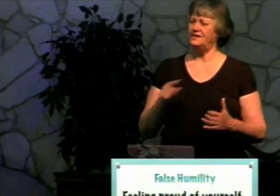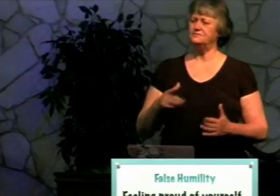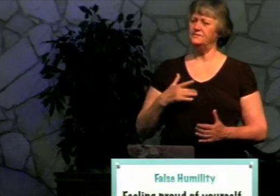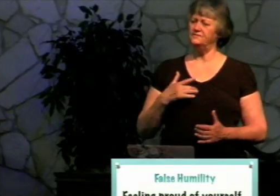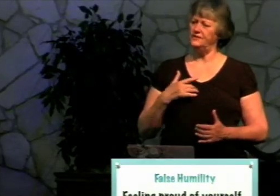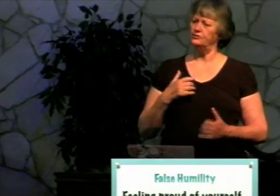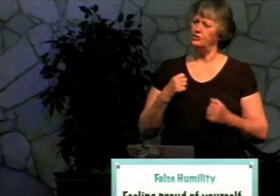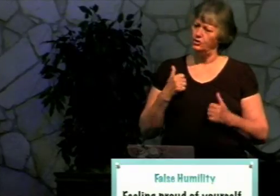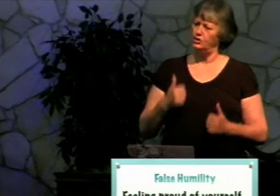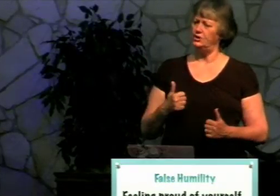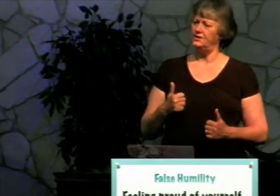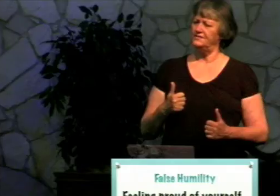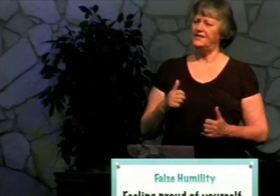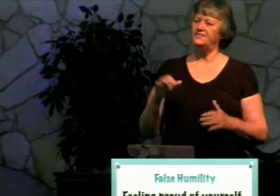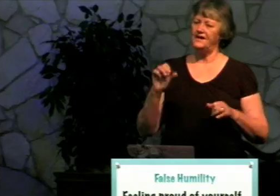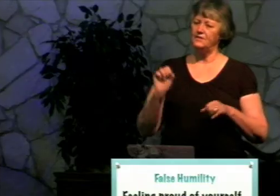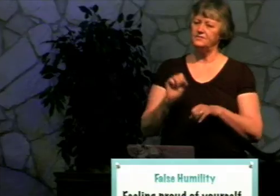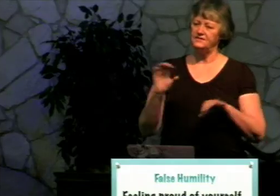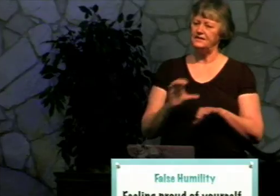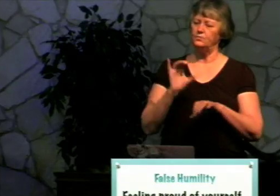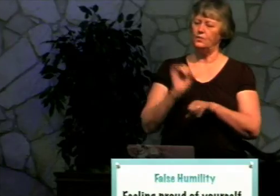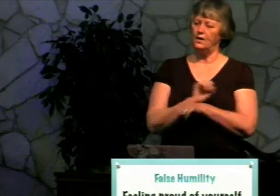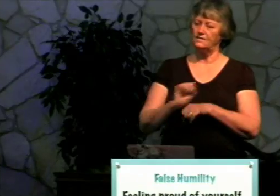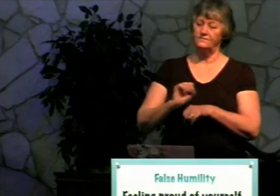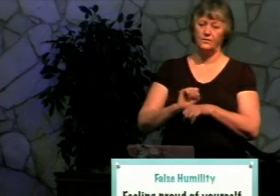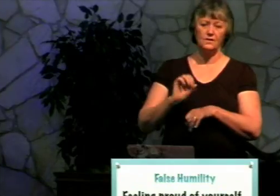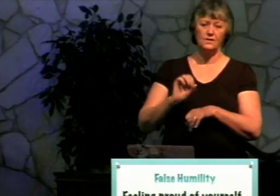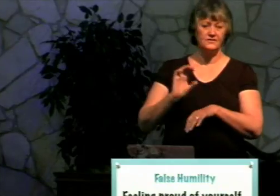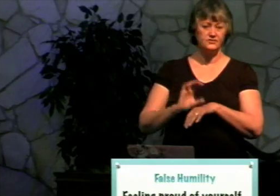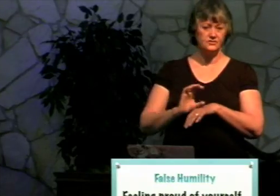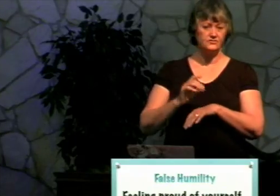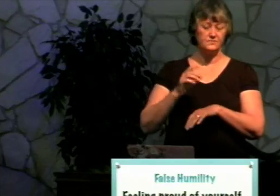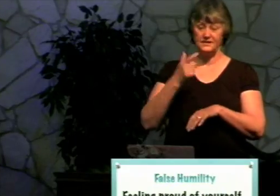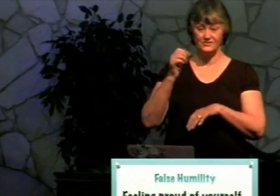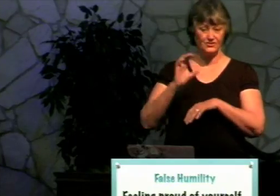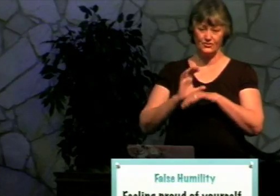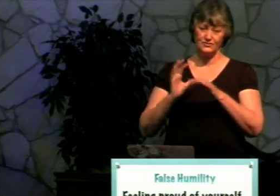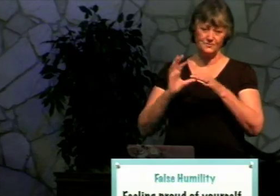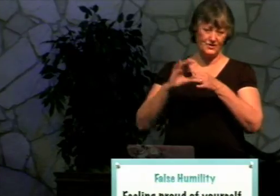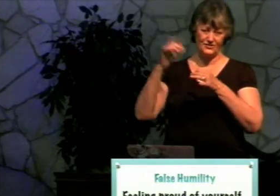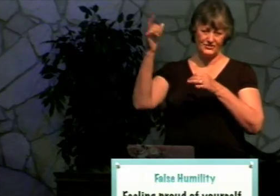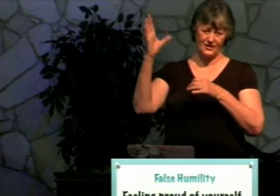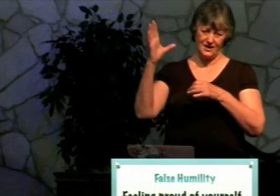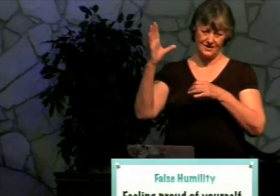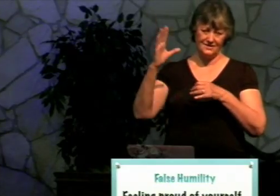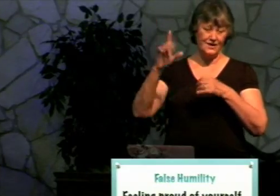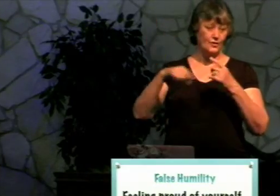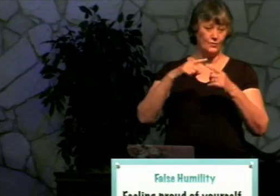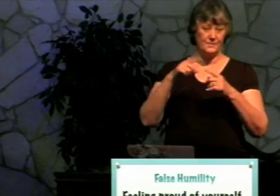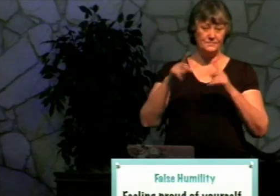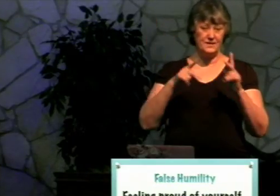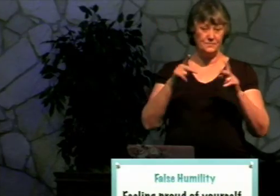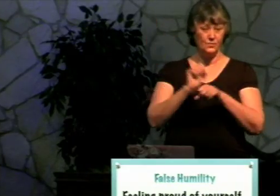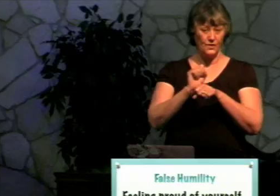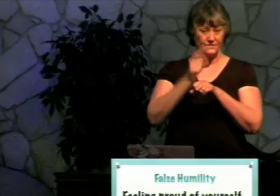them to feel good that they did work for the church, because the church belongs to God. And when people work for